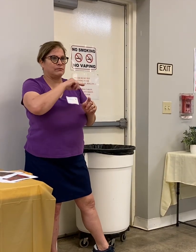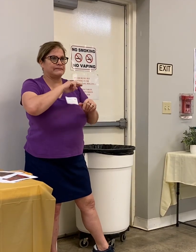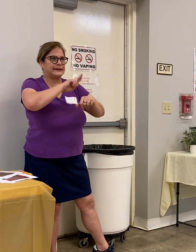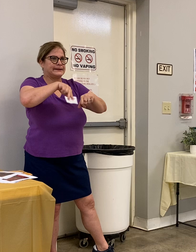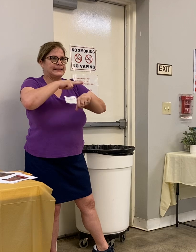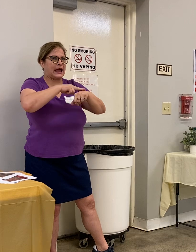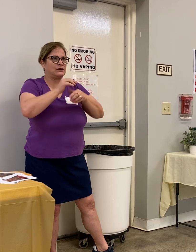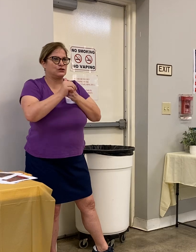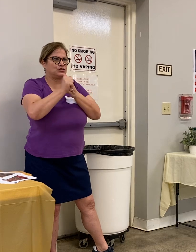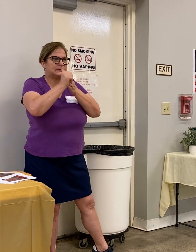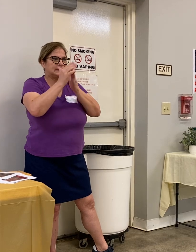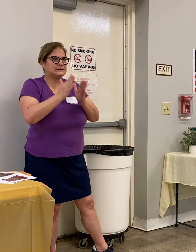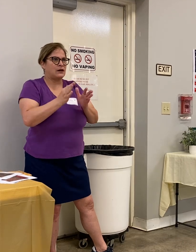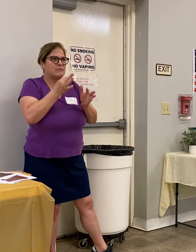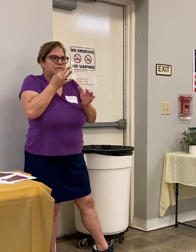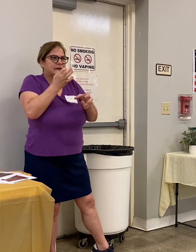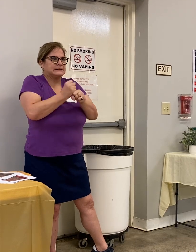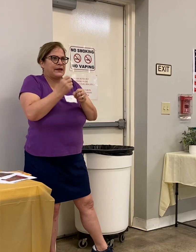And the reason why was because